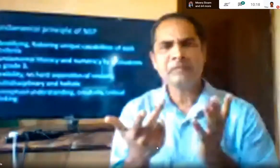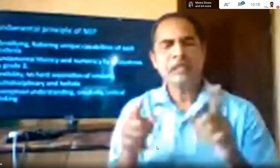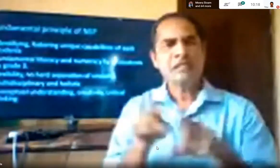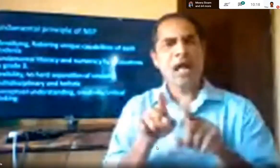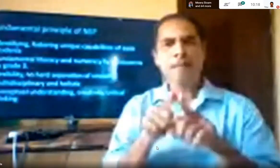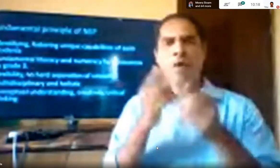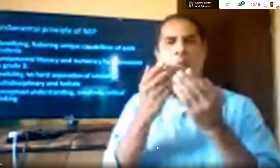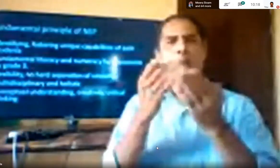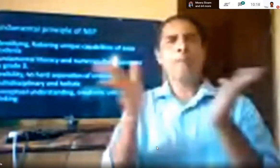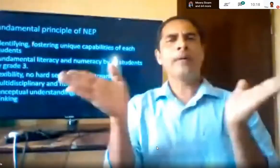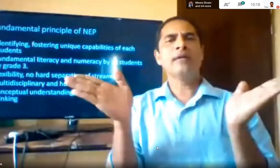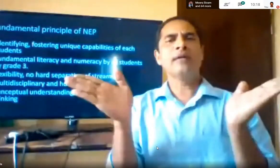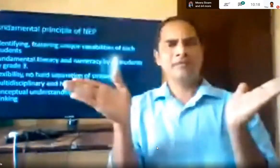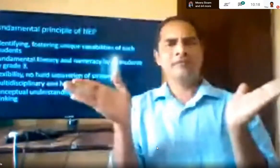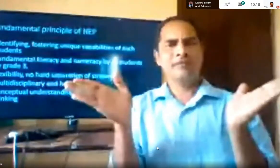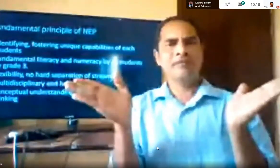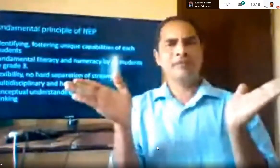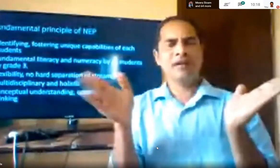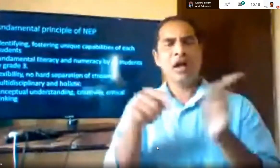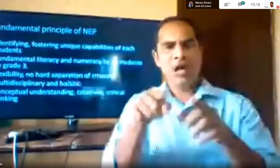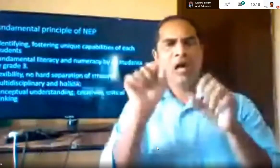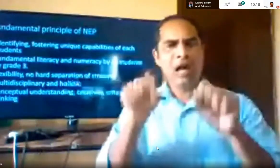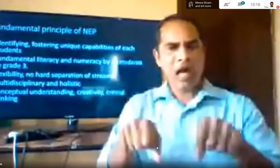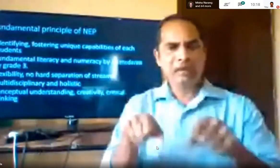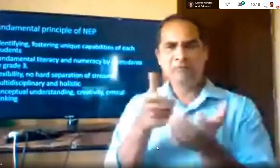What does that mean? Like general.